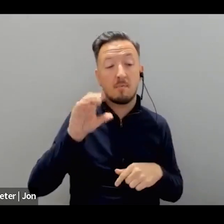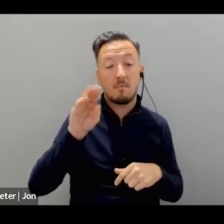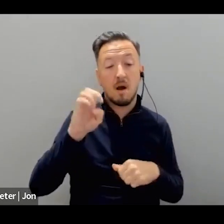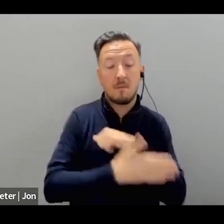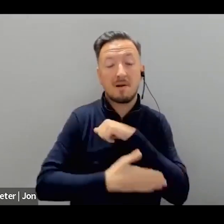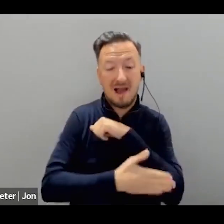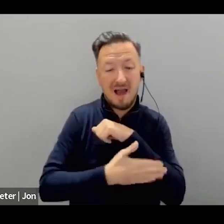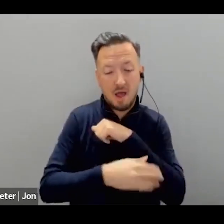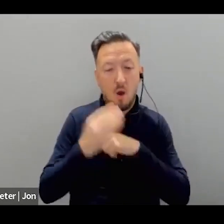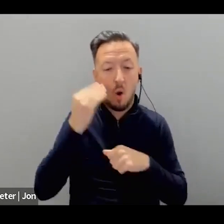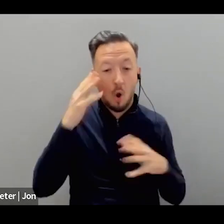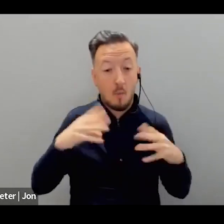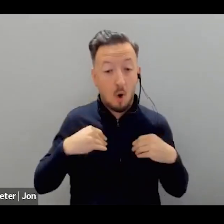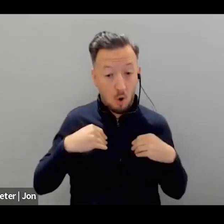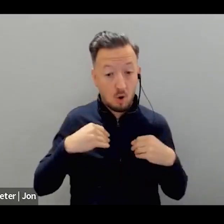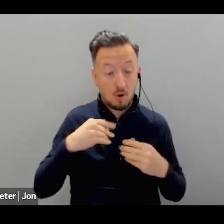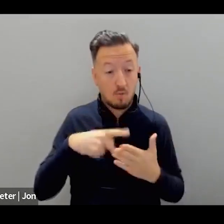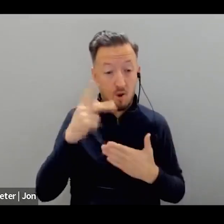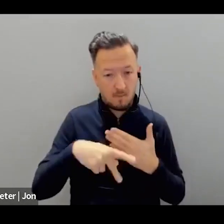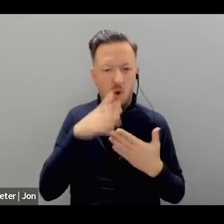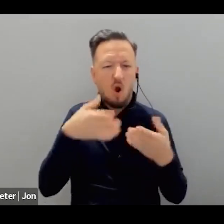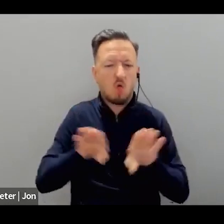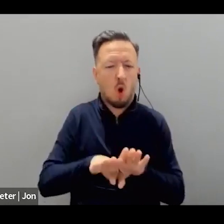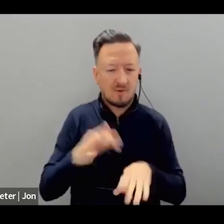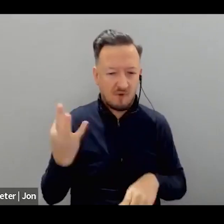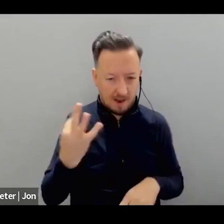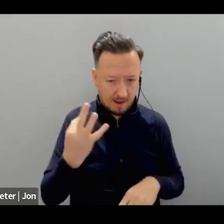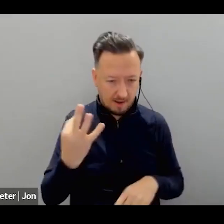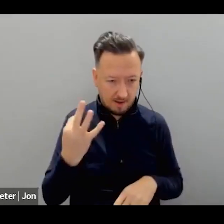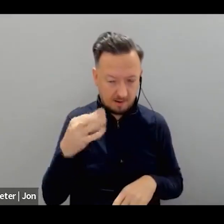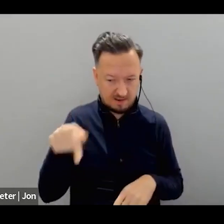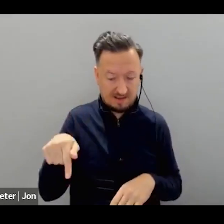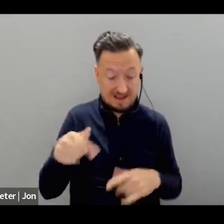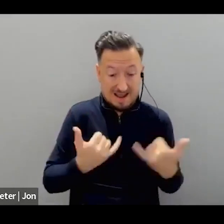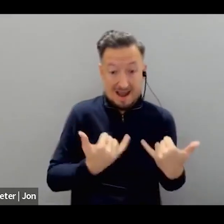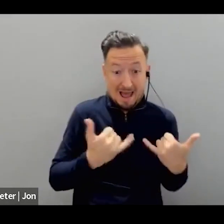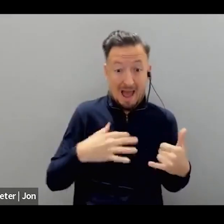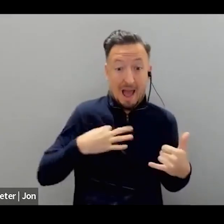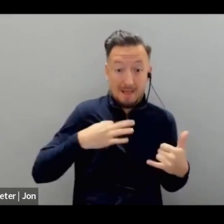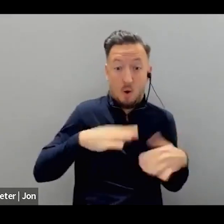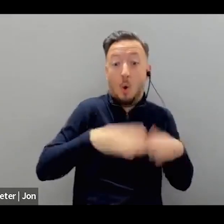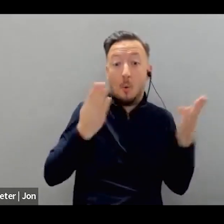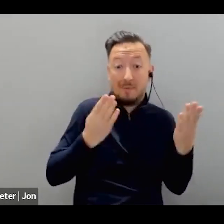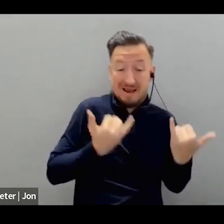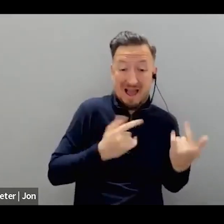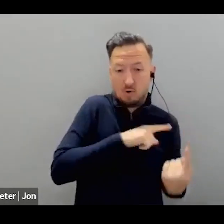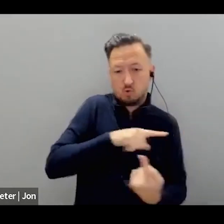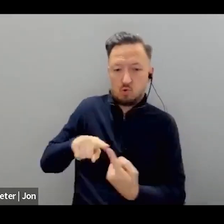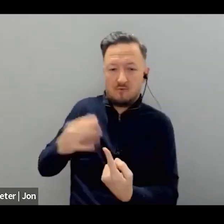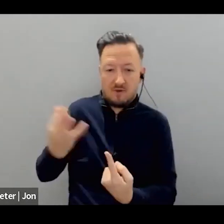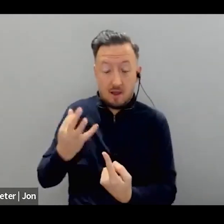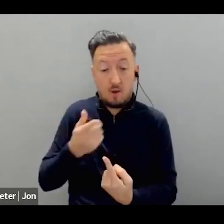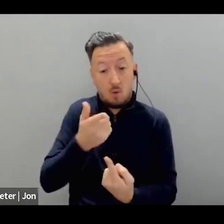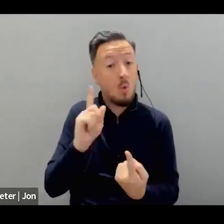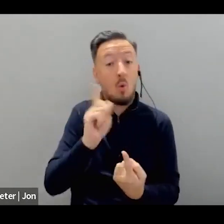County residents will close on Friday. Applications are now open until this Friday and can be obtained at